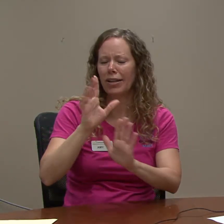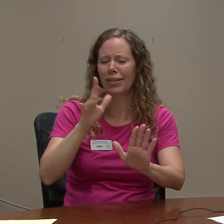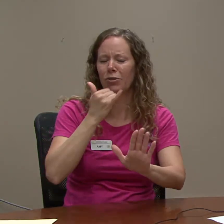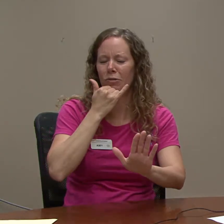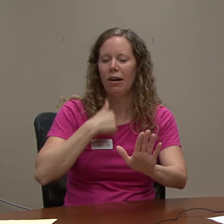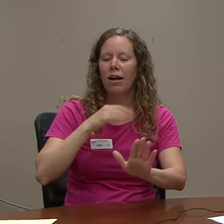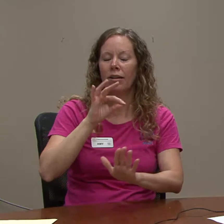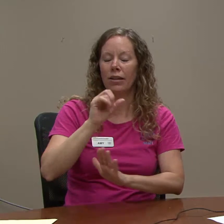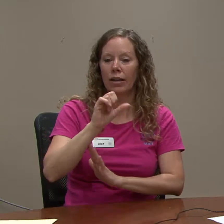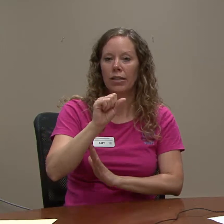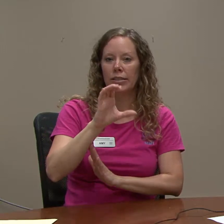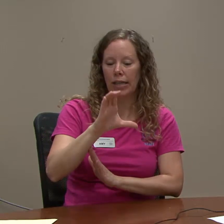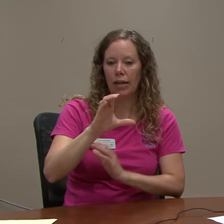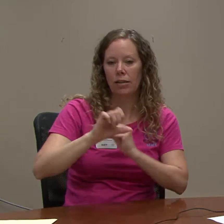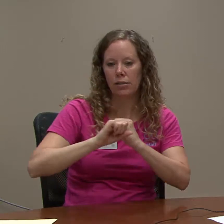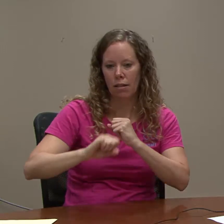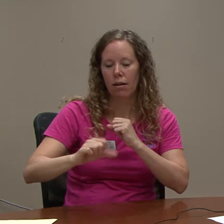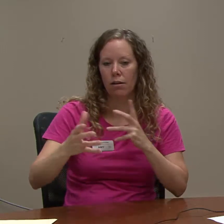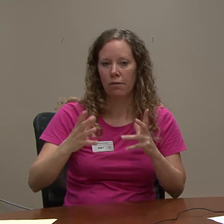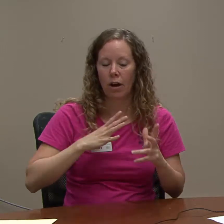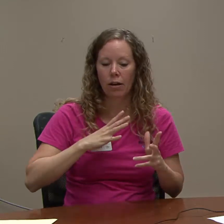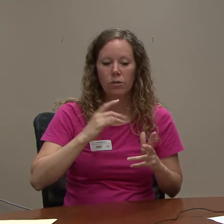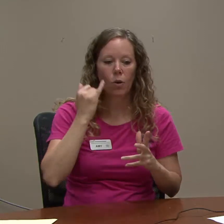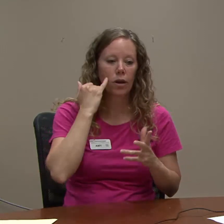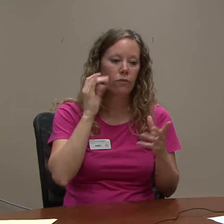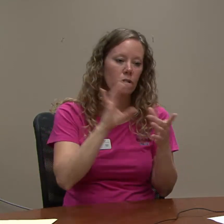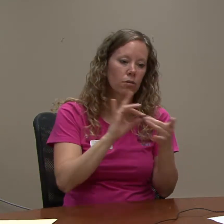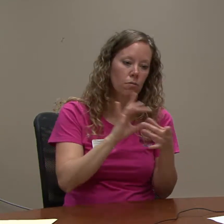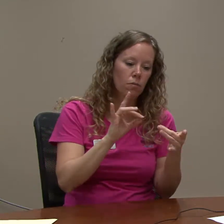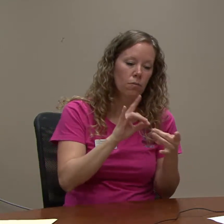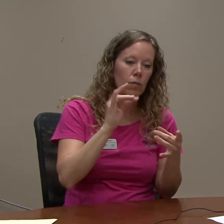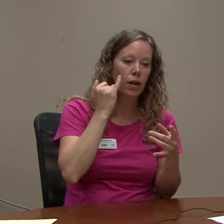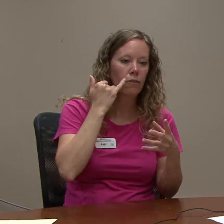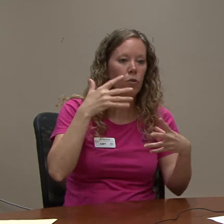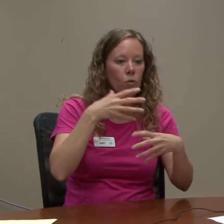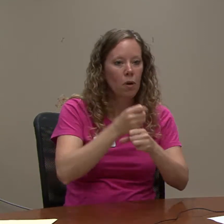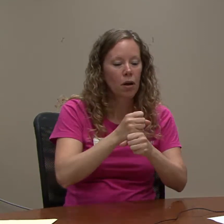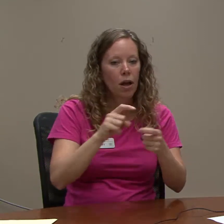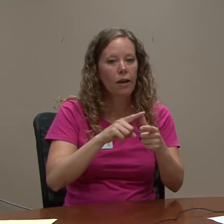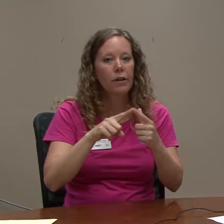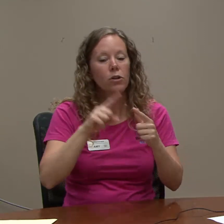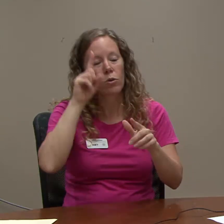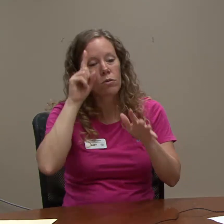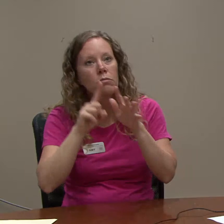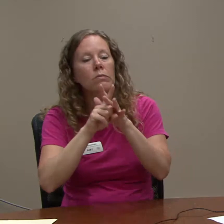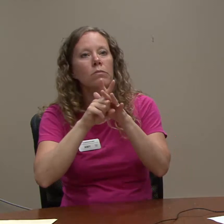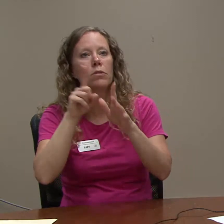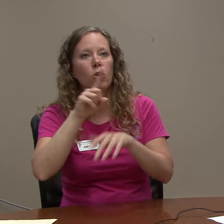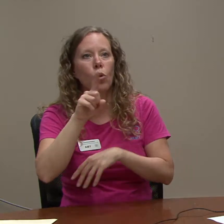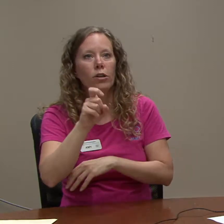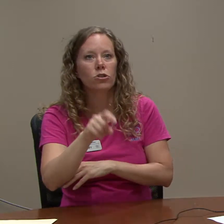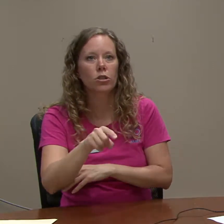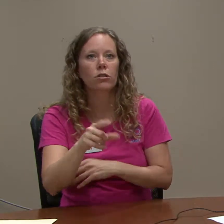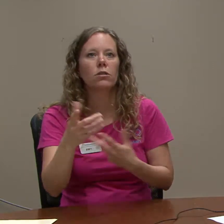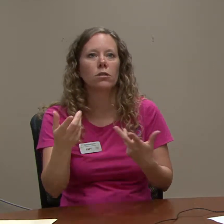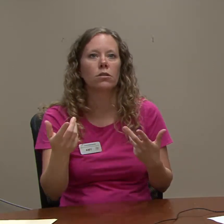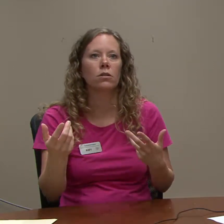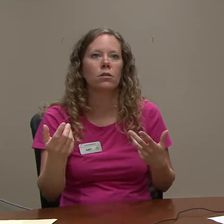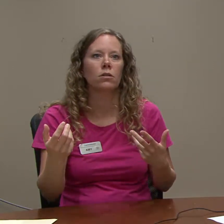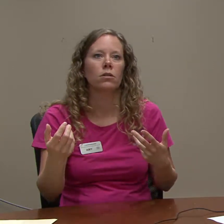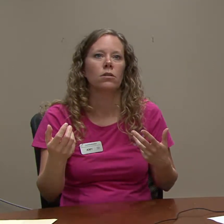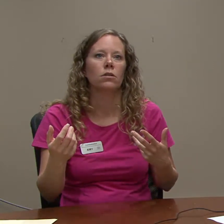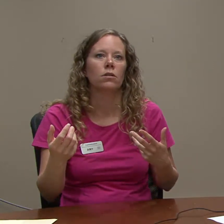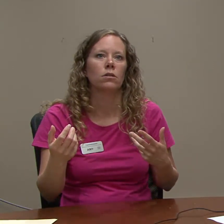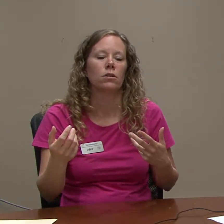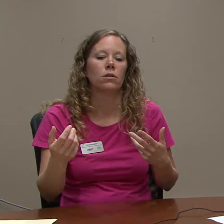90-second lag. So if we're going to wrap up now and then you decide to ask a question, we may not get